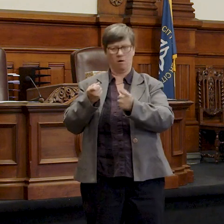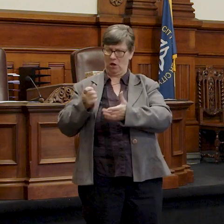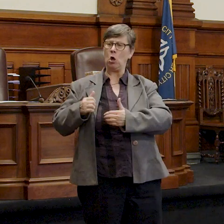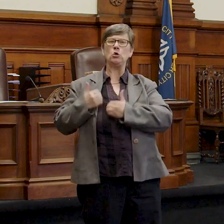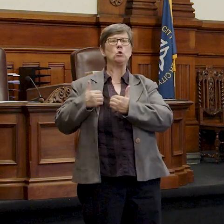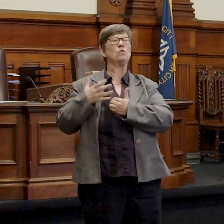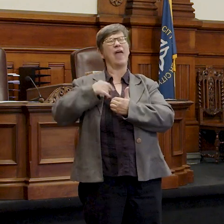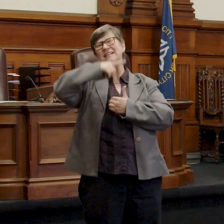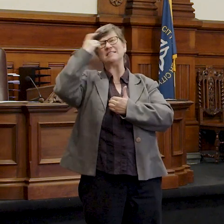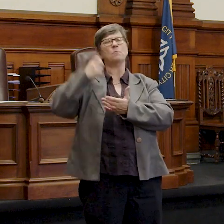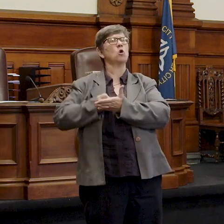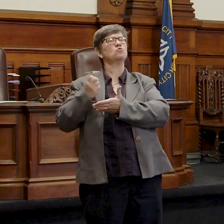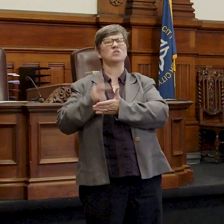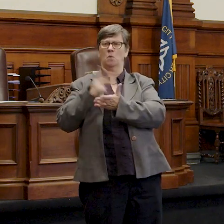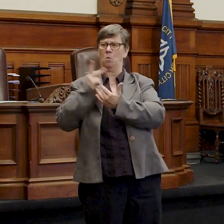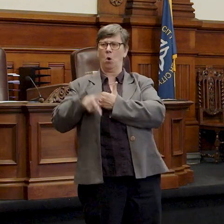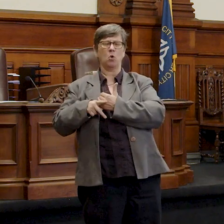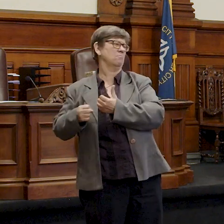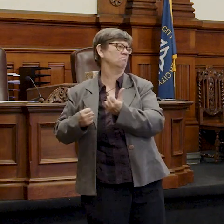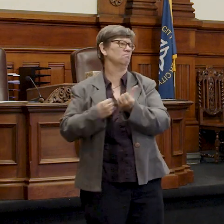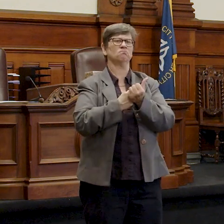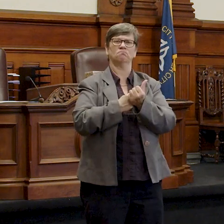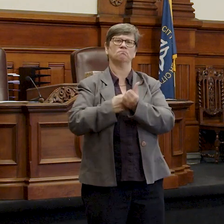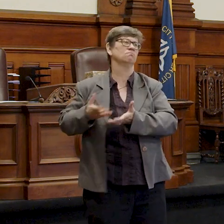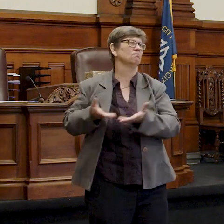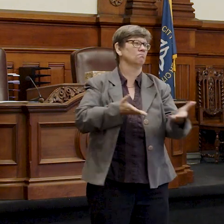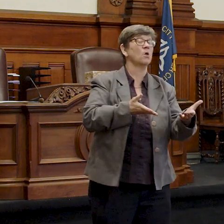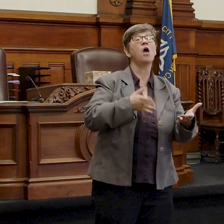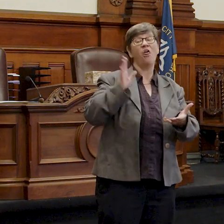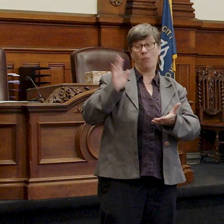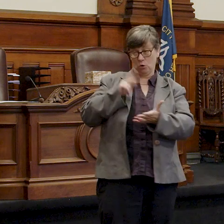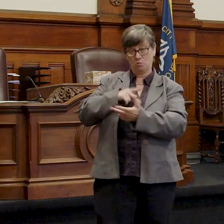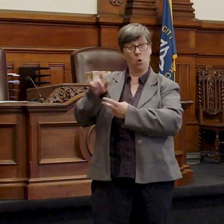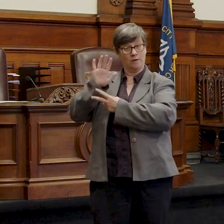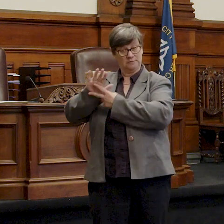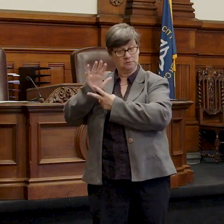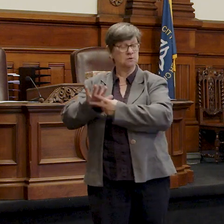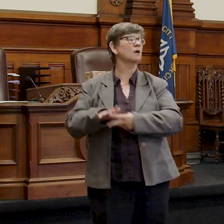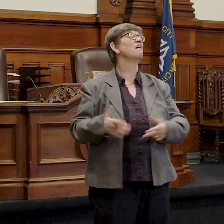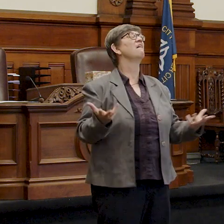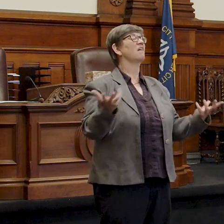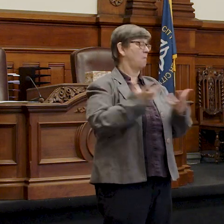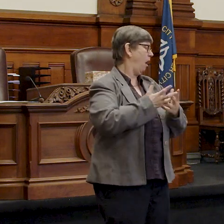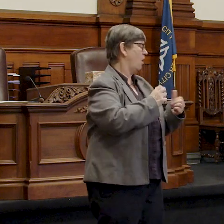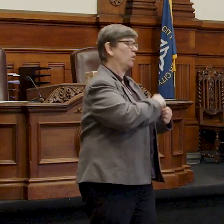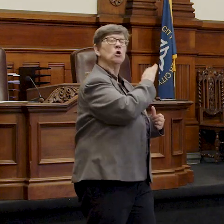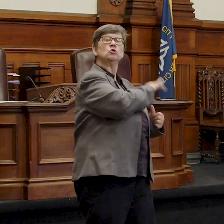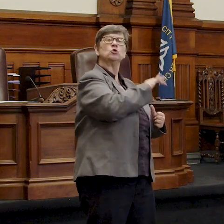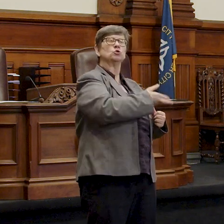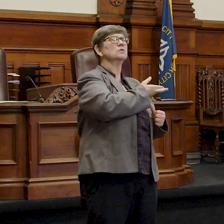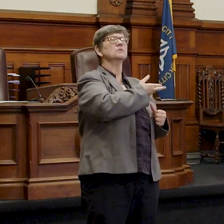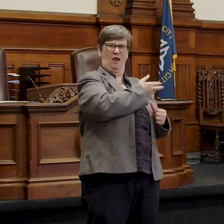perfect example of that. And when you combine those programs with the children's resources we provide at our library branches, they